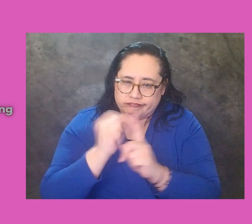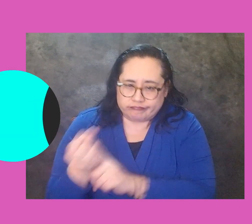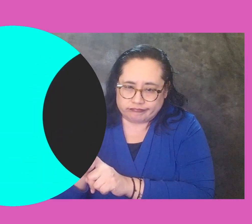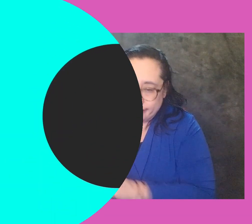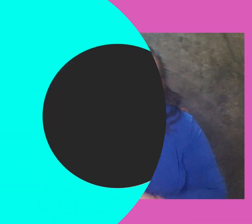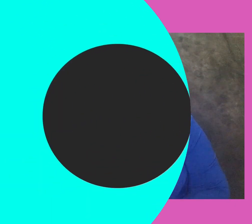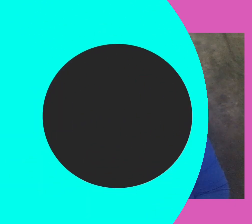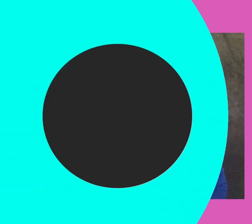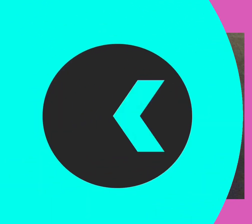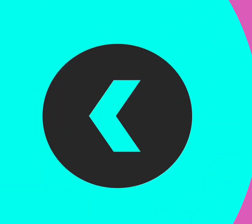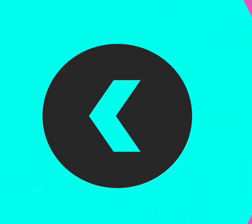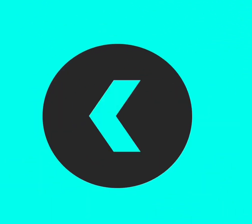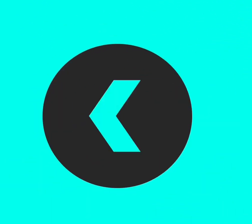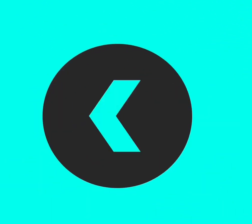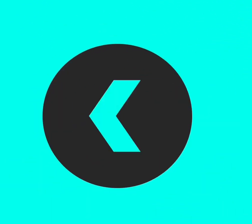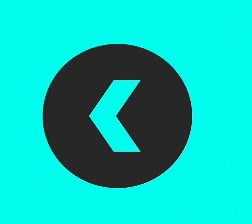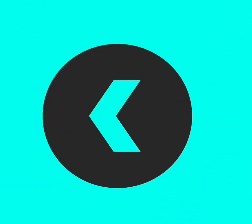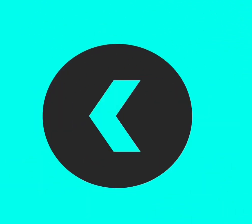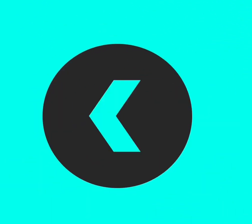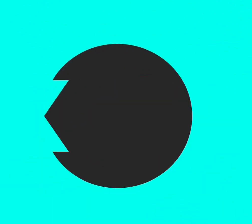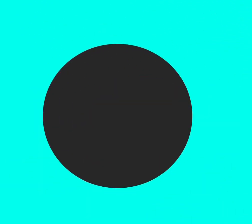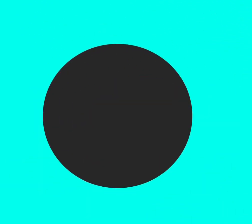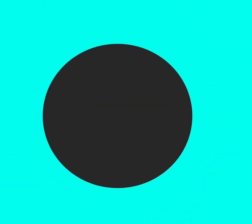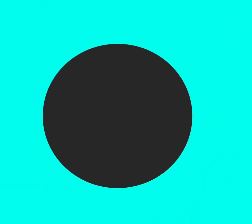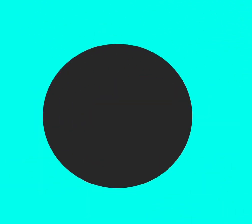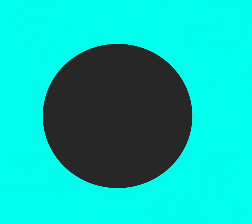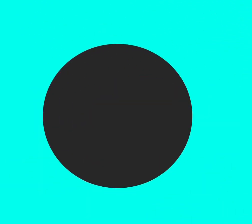want to start with the idea that